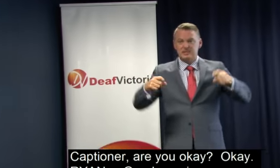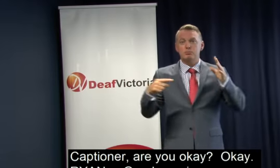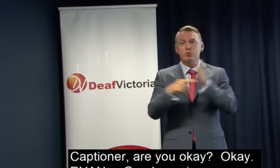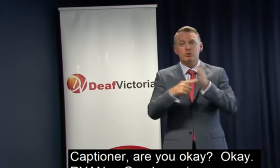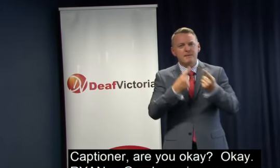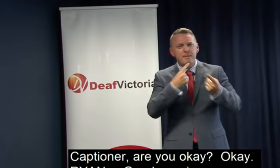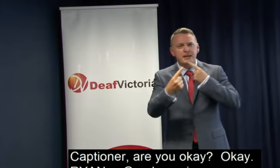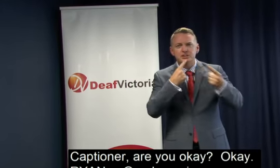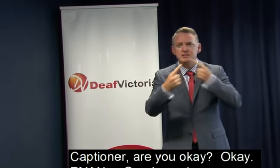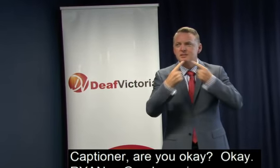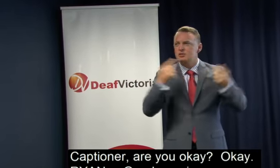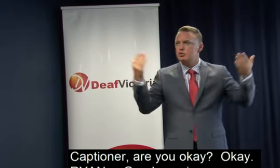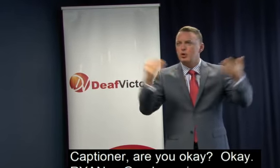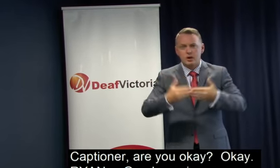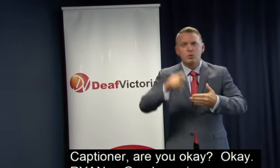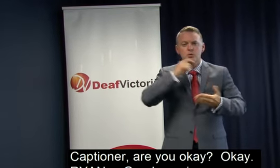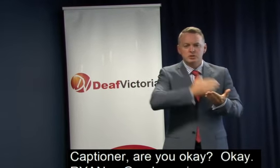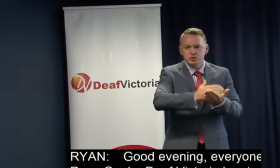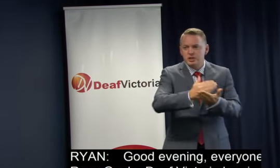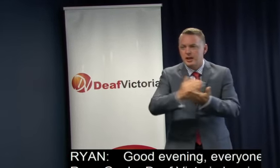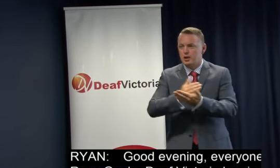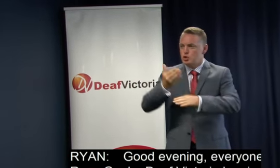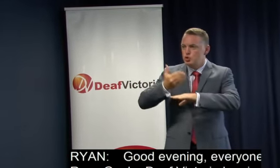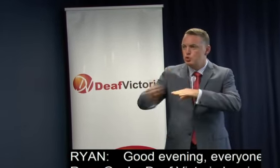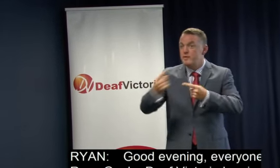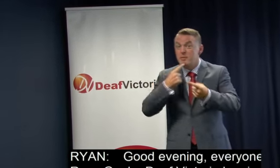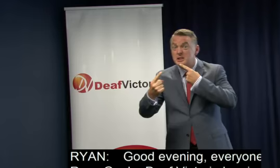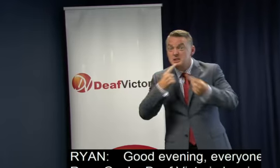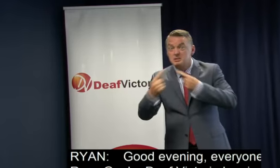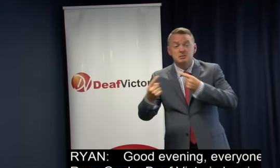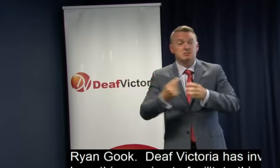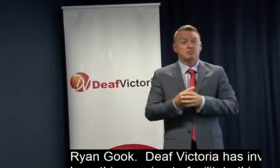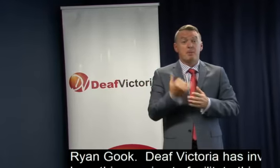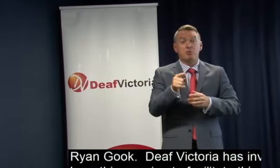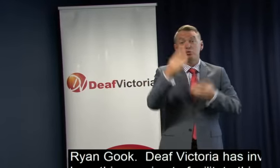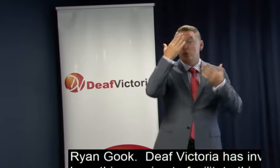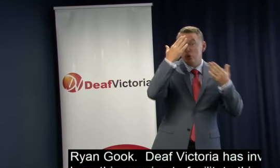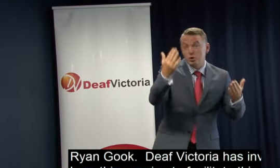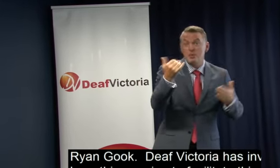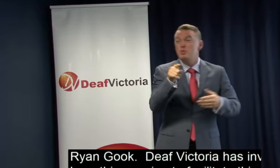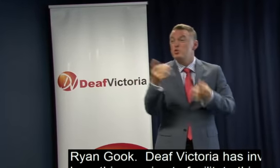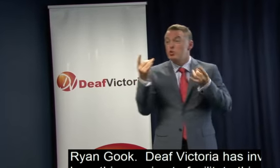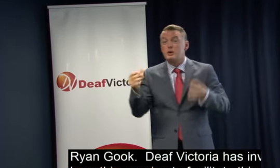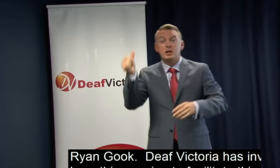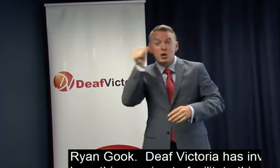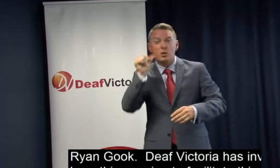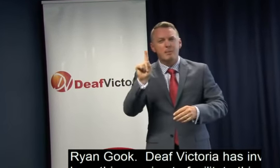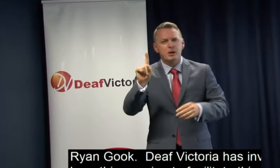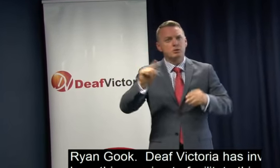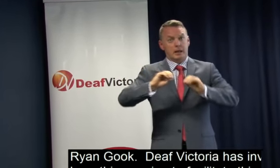facilitate this important information session. There'll be lots of shared information. Maybe some of